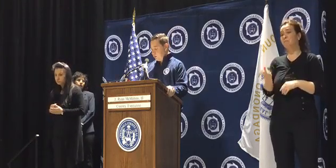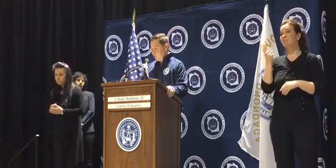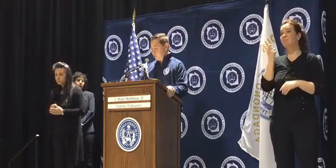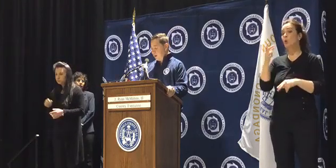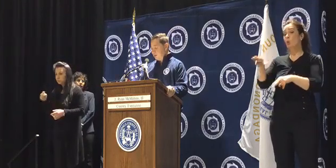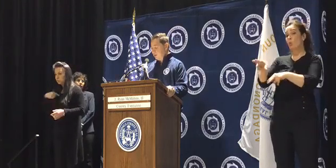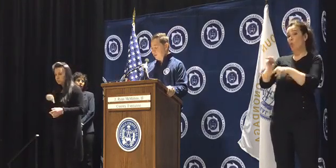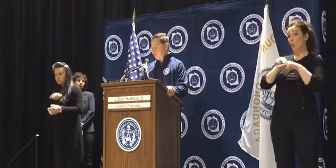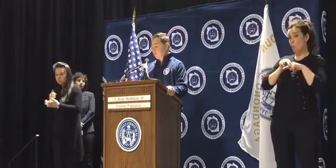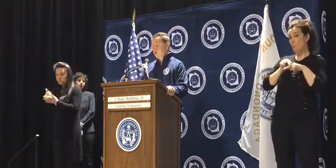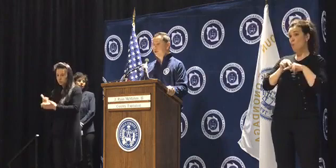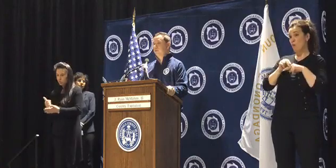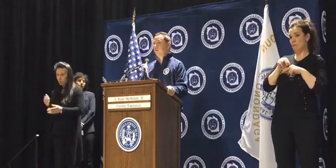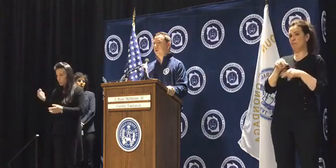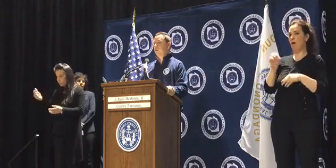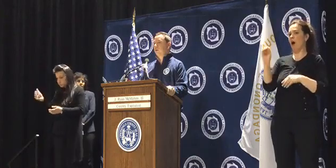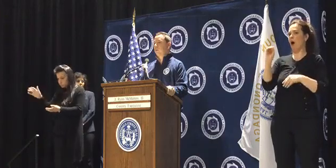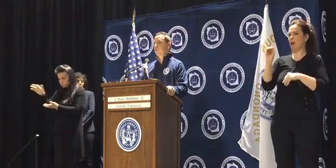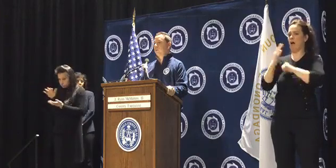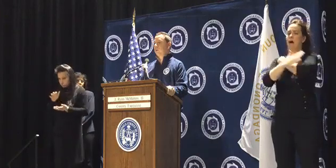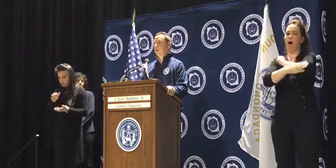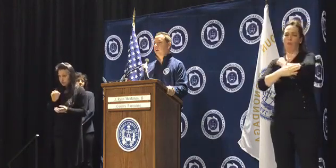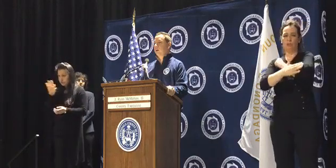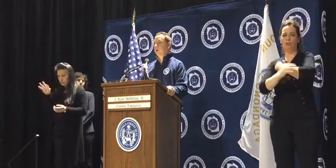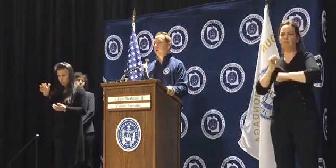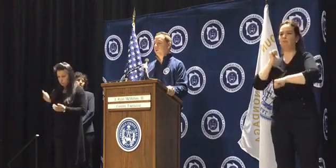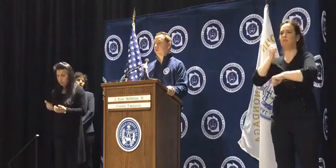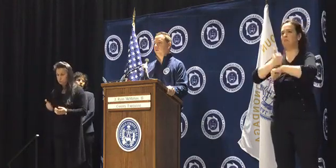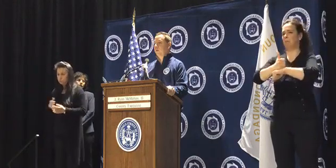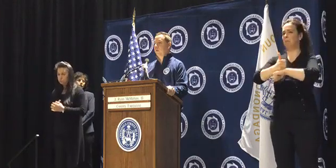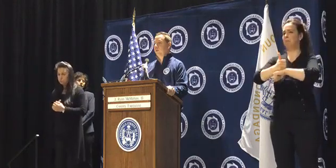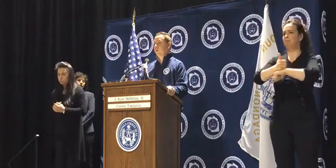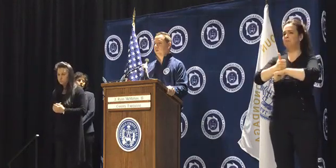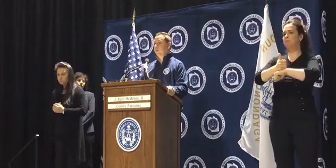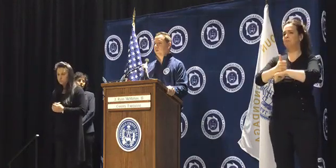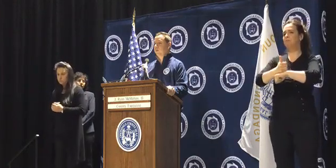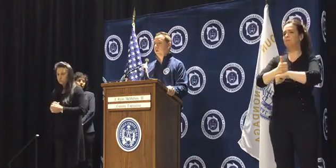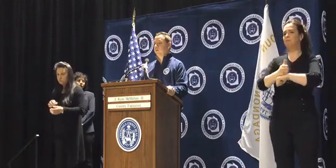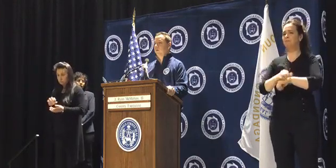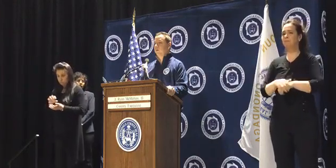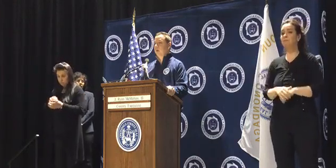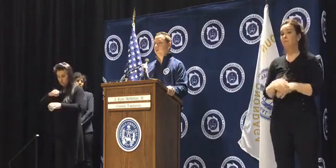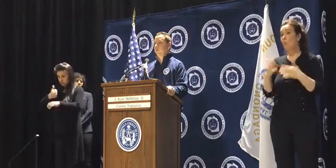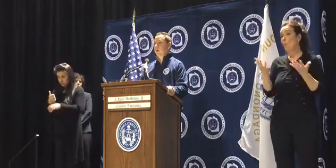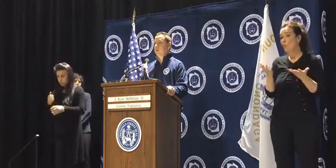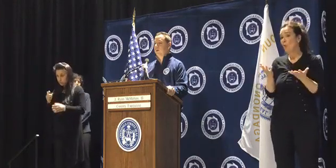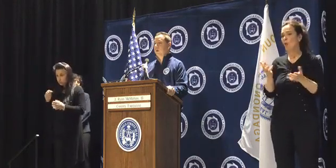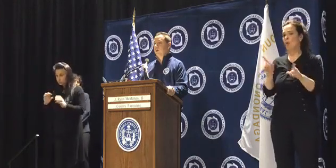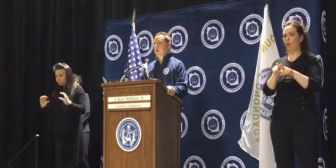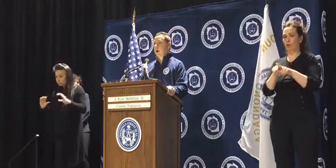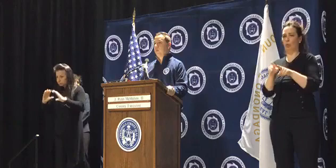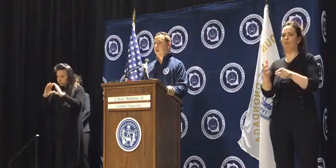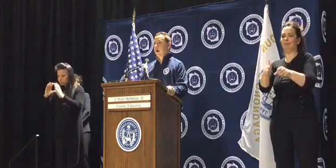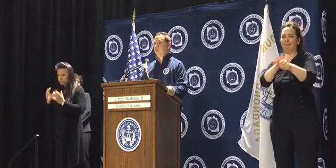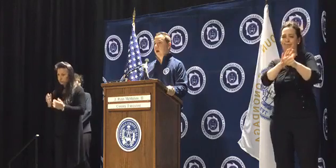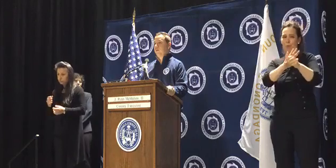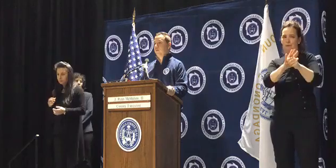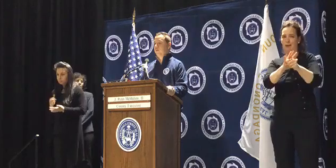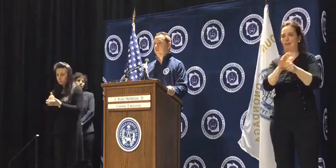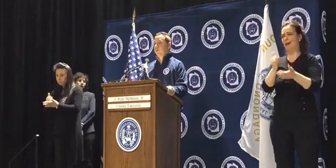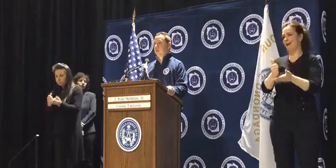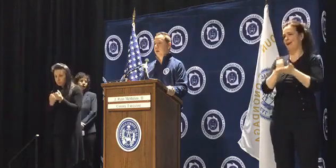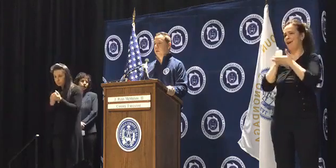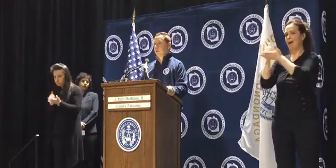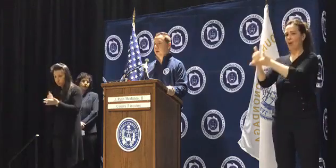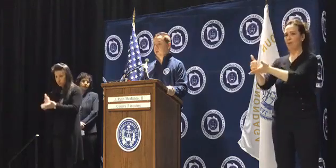the COVID-19 Foundation Fund was created for people to be able to donate philanthropic funds to help our